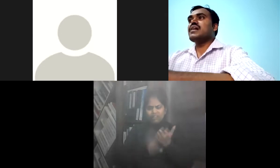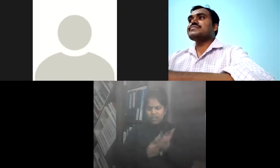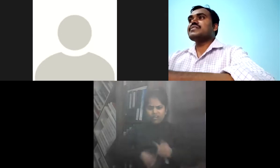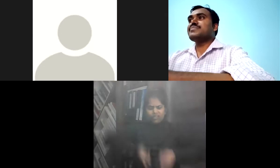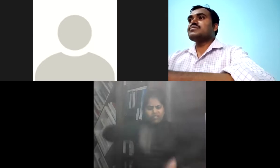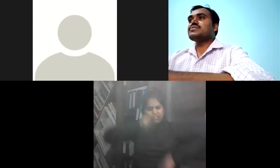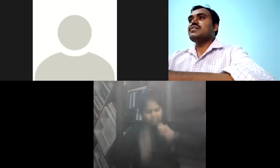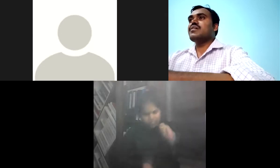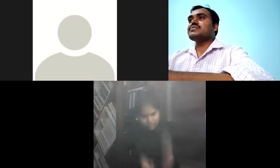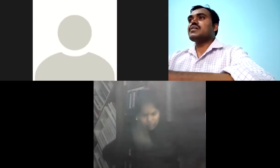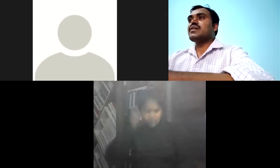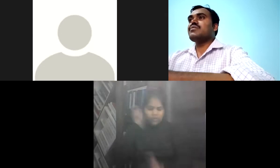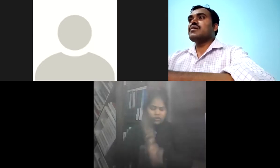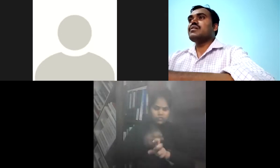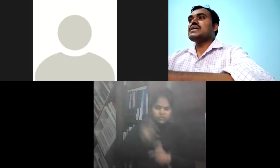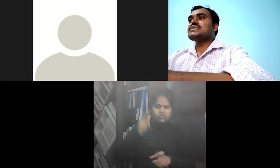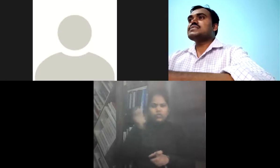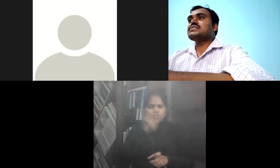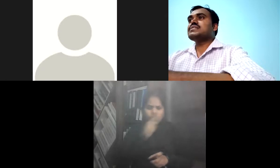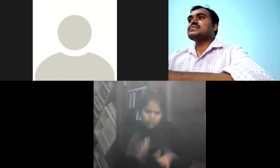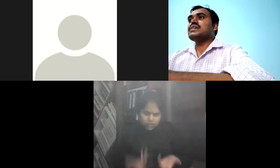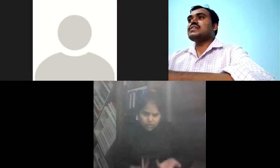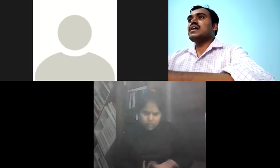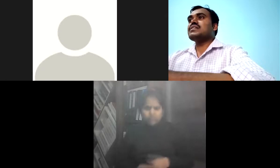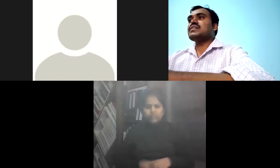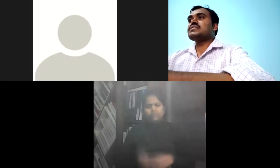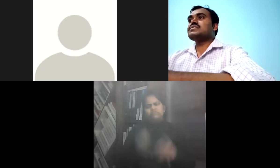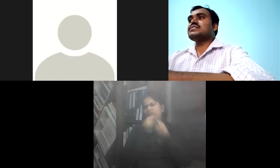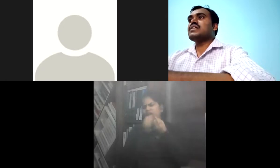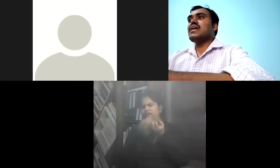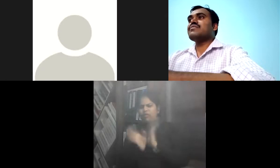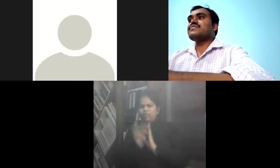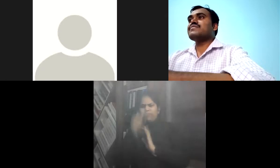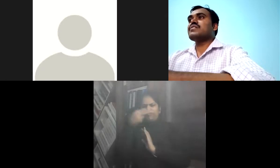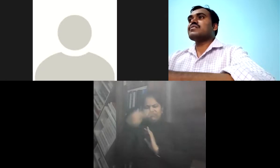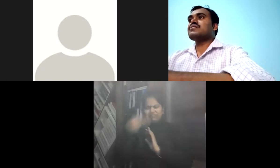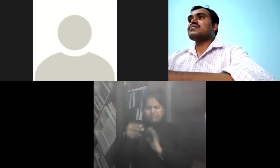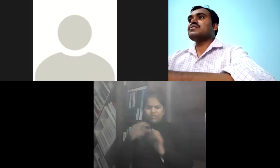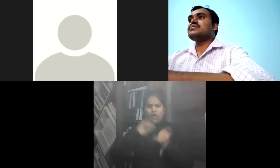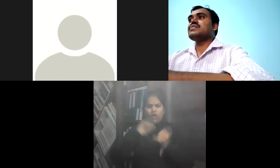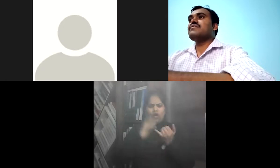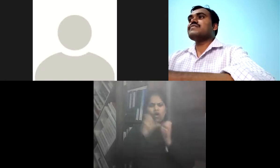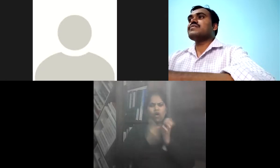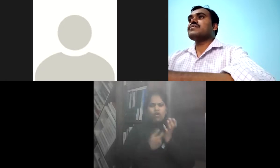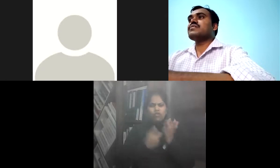Majorat, Oscar Bronsky, Oscar Regona, Satan and Christ. Is a lover